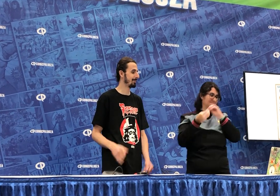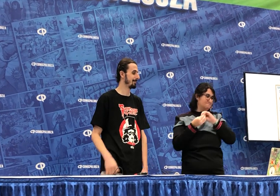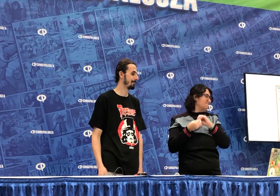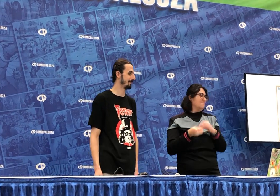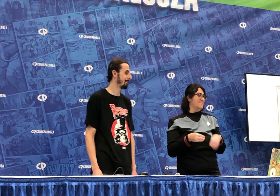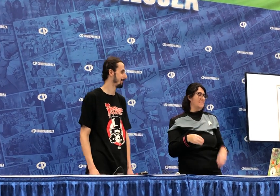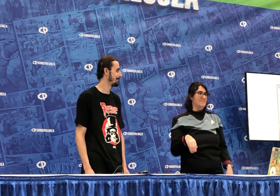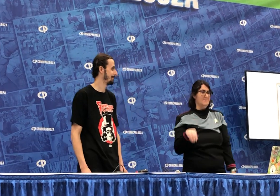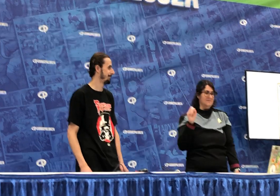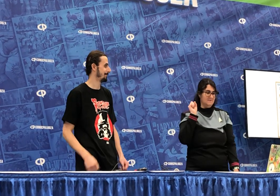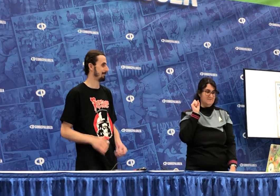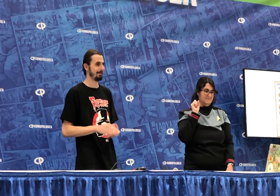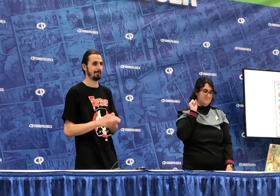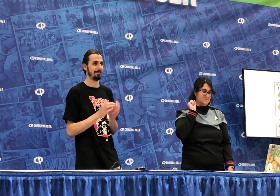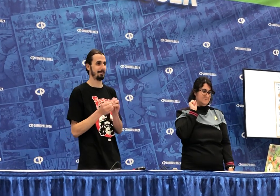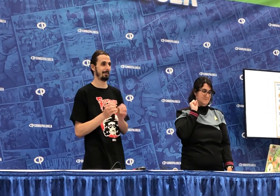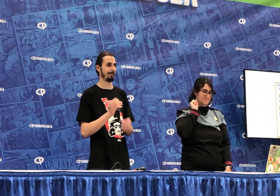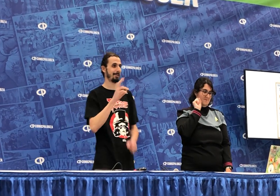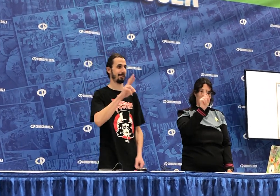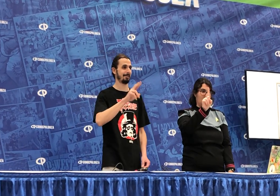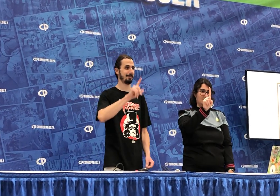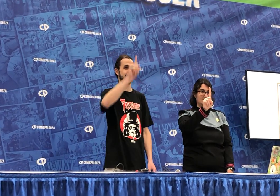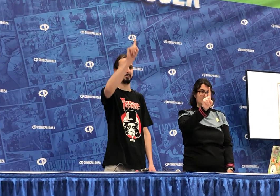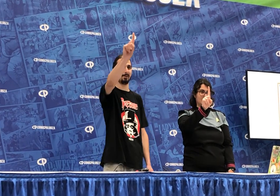Now let's do some basic numbers. 1,